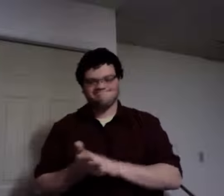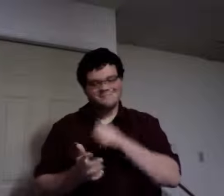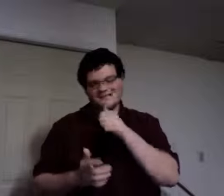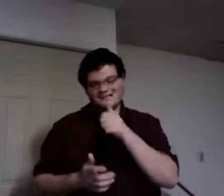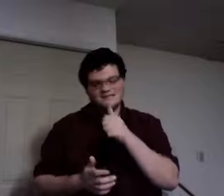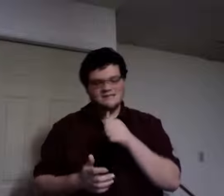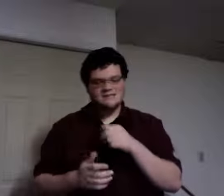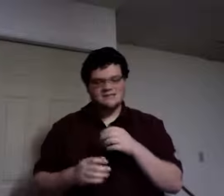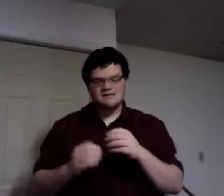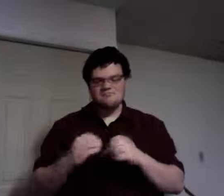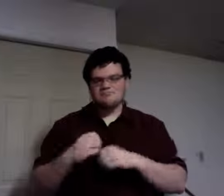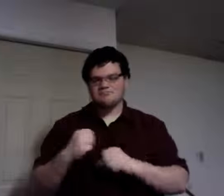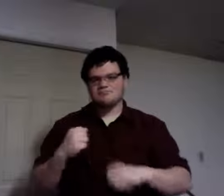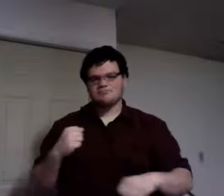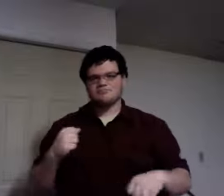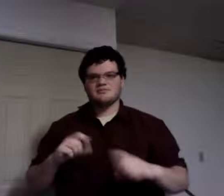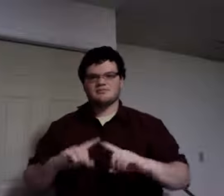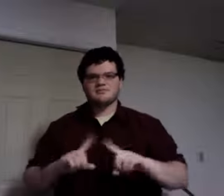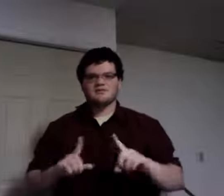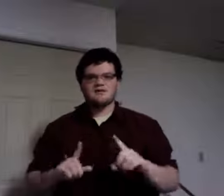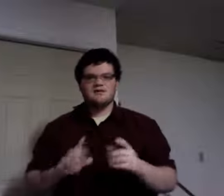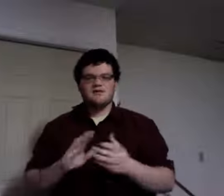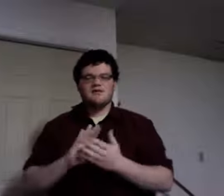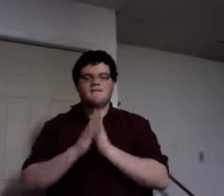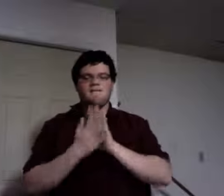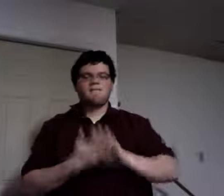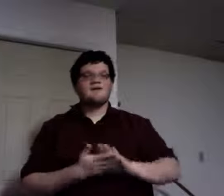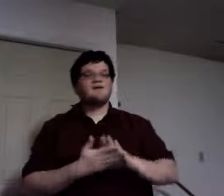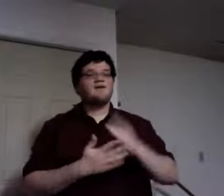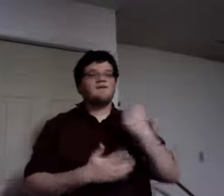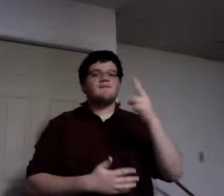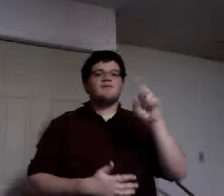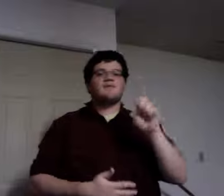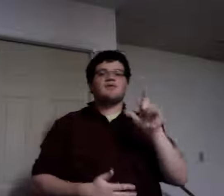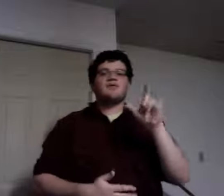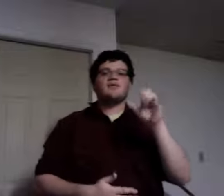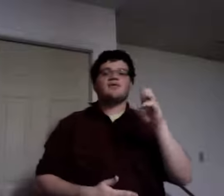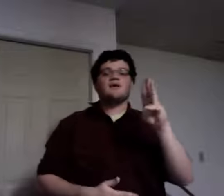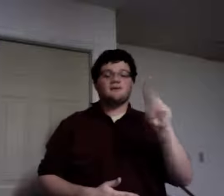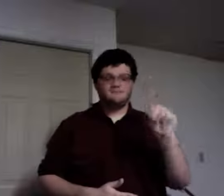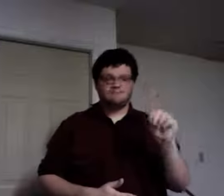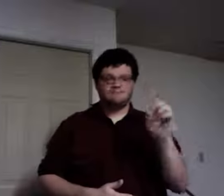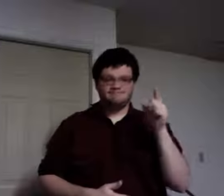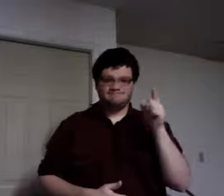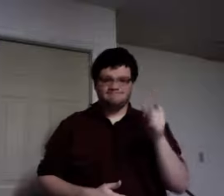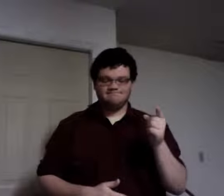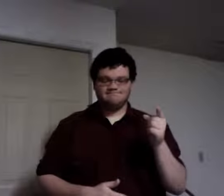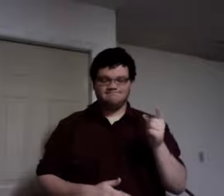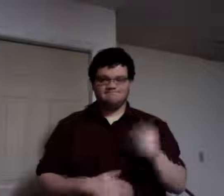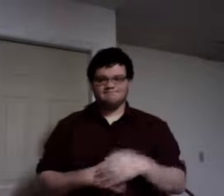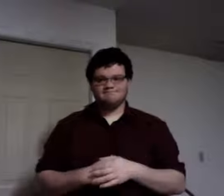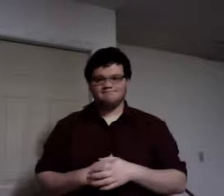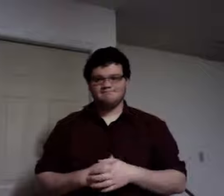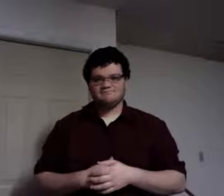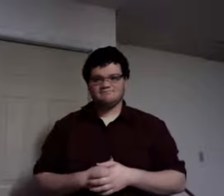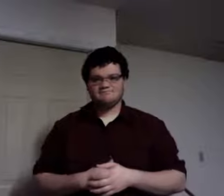helium. And by definition, helium has 2 protons and 2 neutrons, so it has, or we're talking about helium-4 in